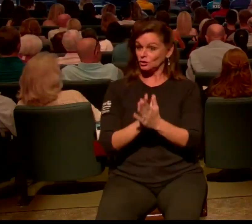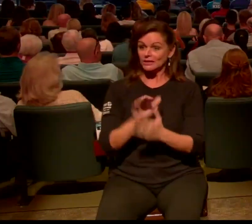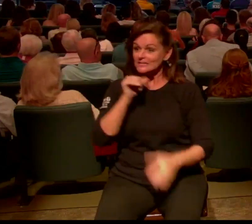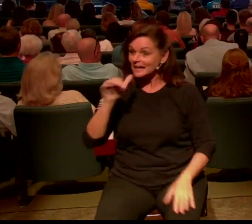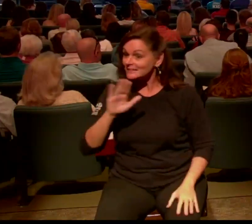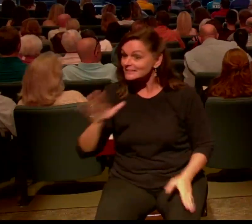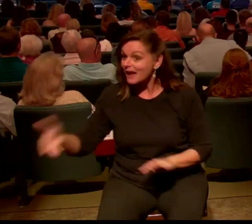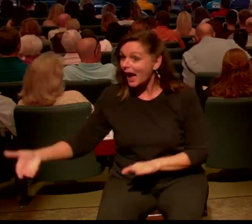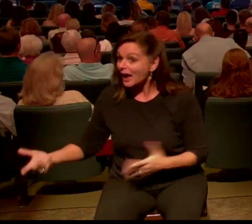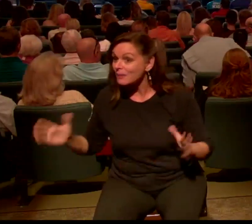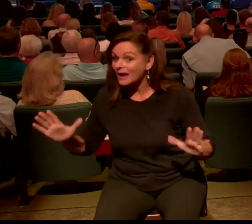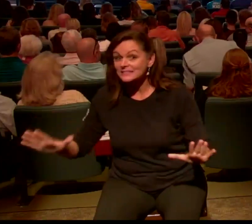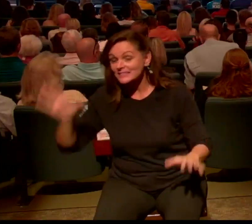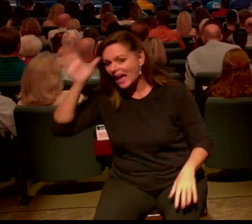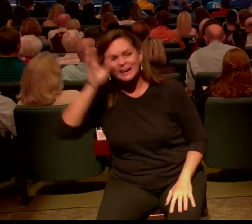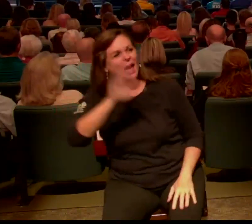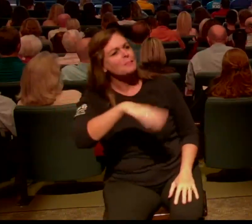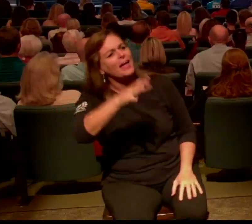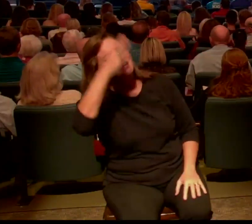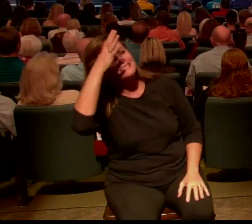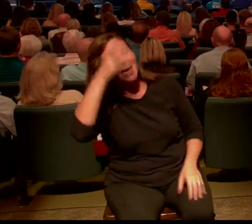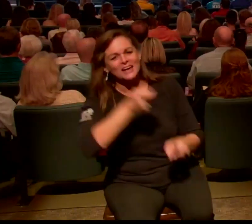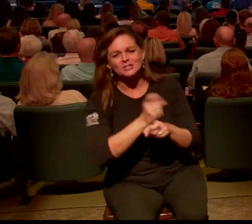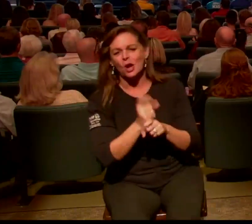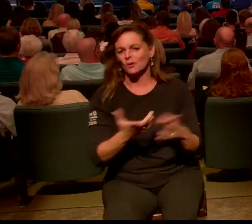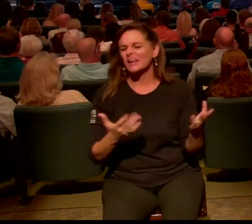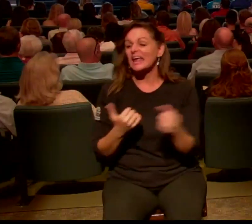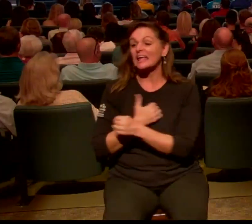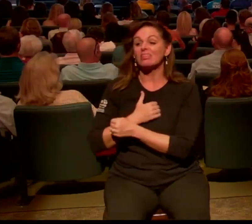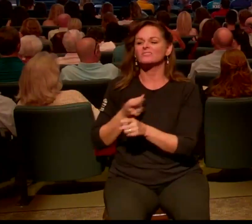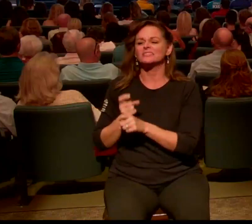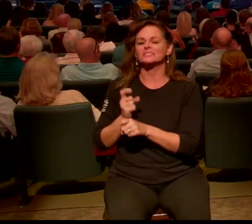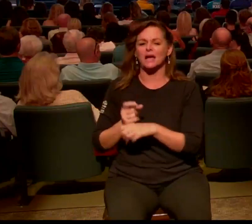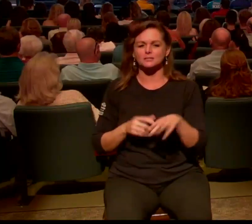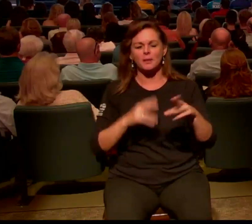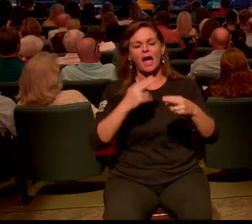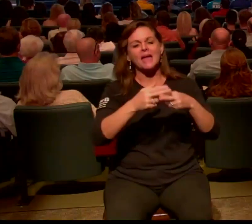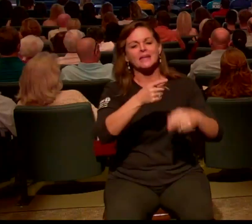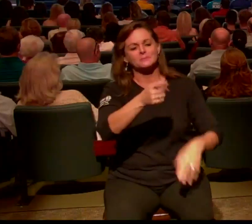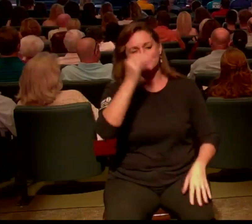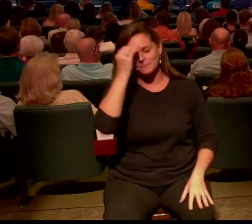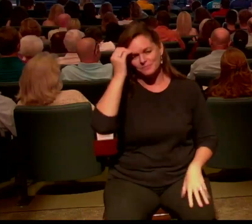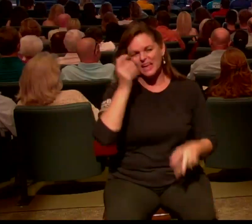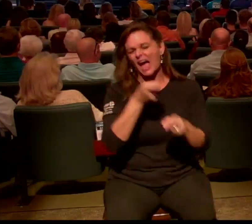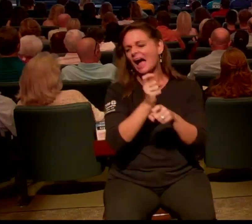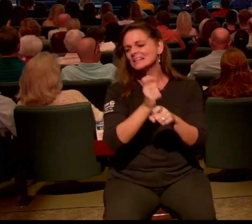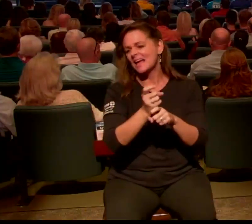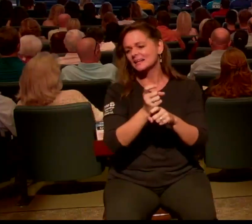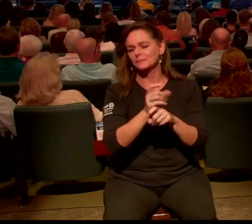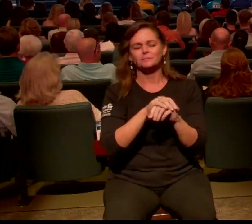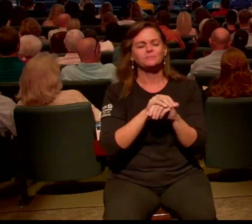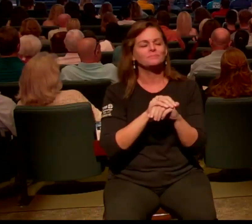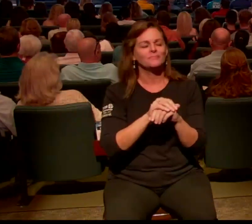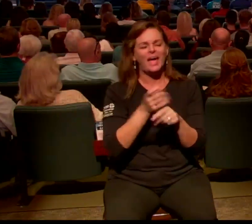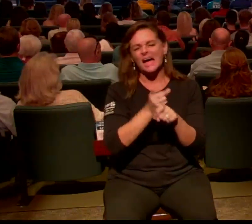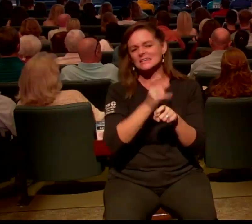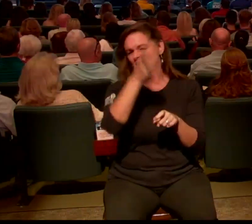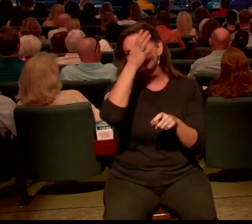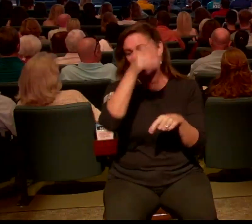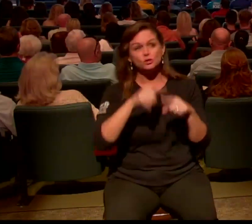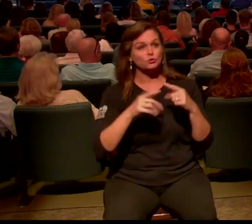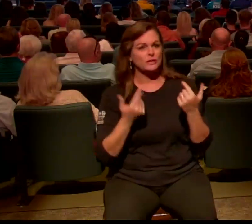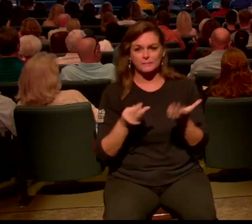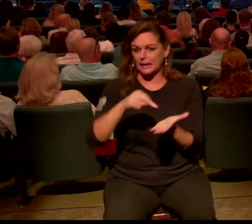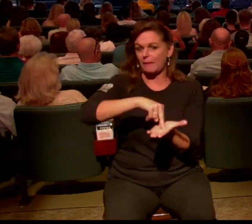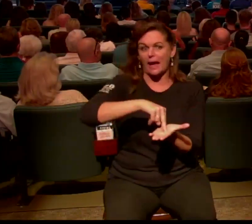In fact, the other day I said, you know what I called him? He loves this title. I tagged him the other day. I said, Dad, you just keep